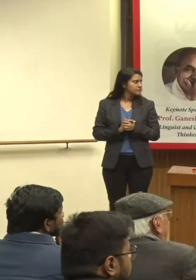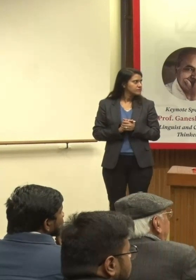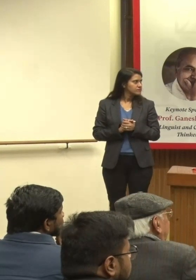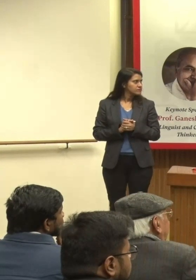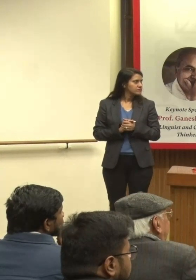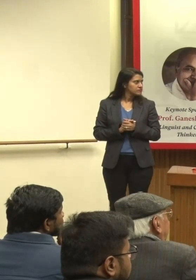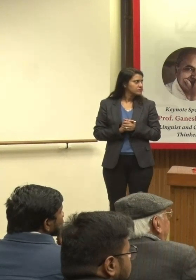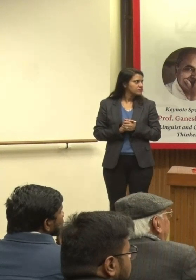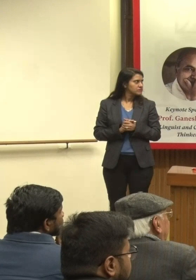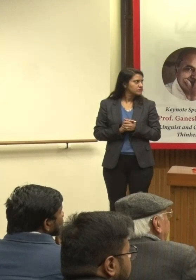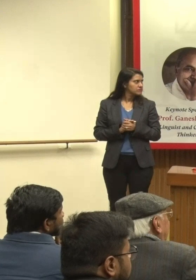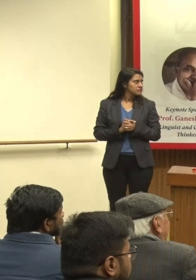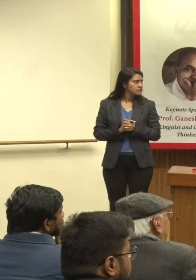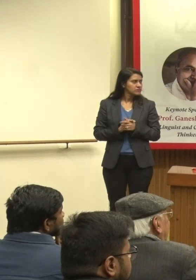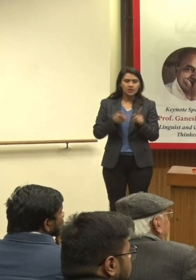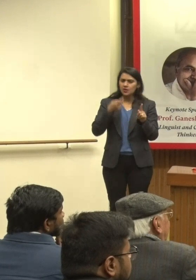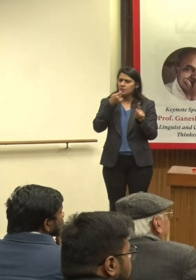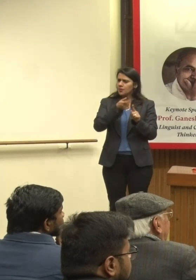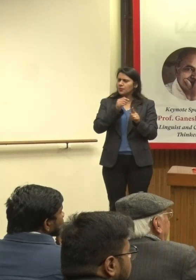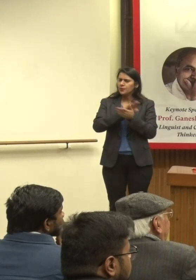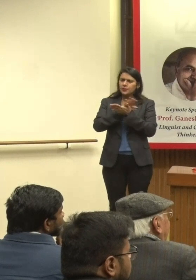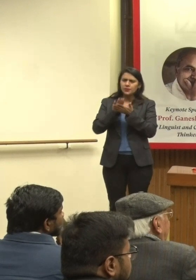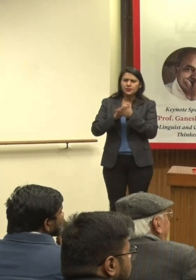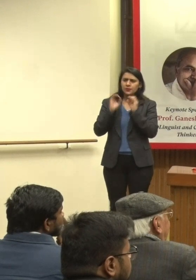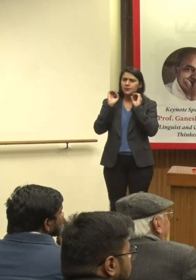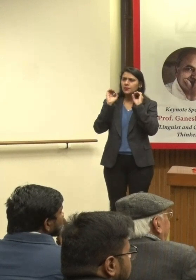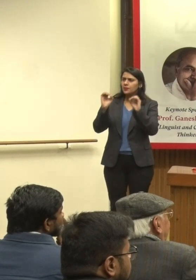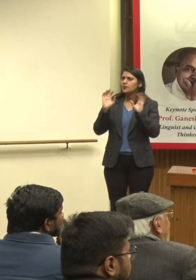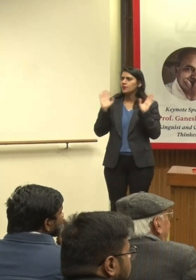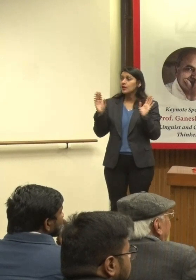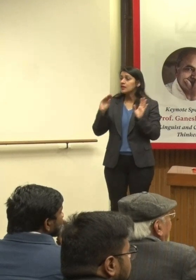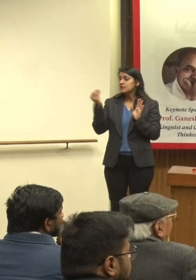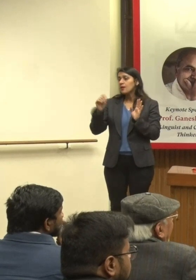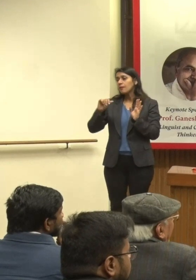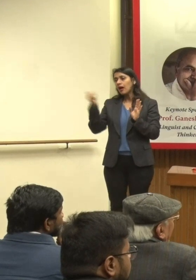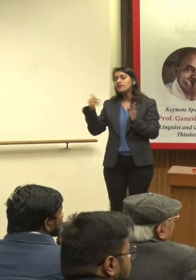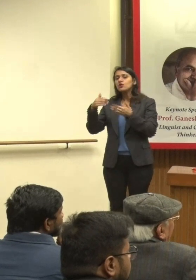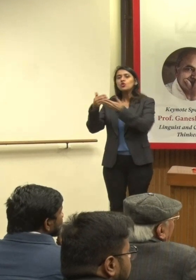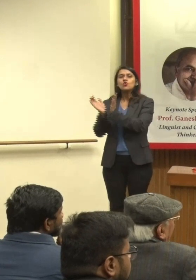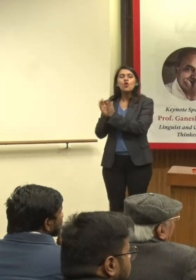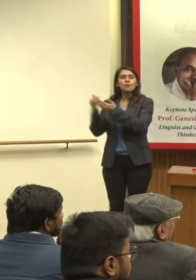None of them was paid any wages. There are some other communities